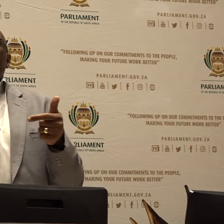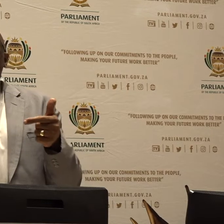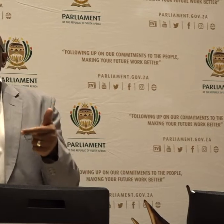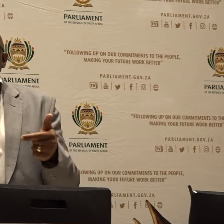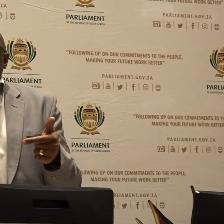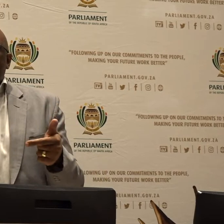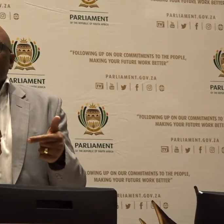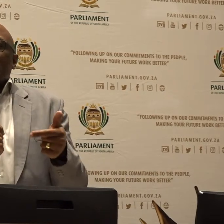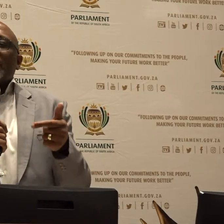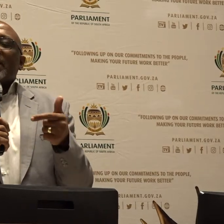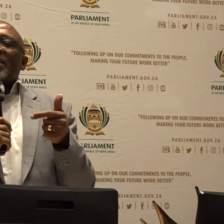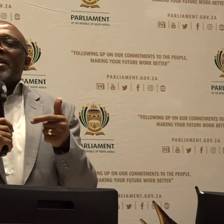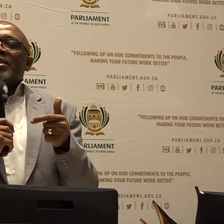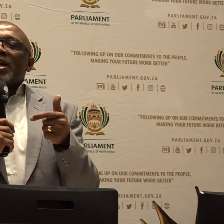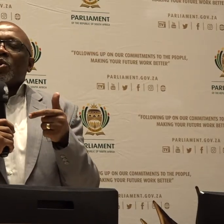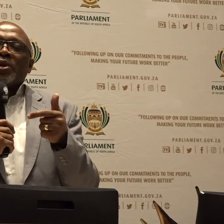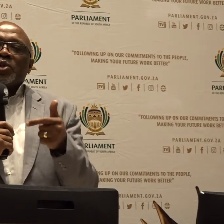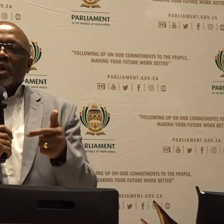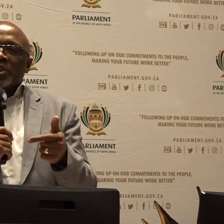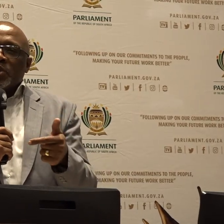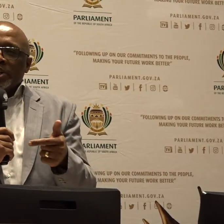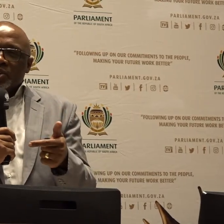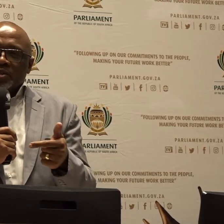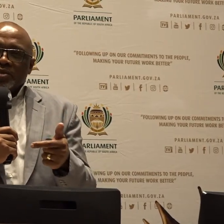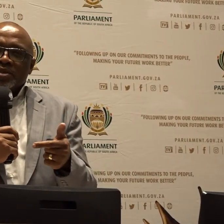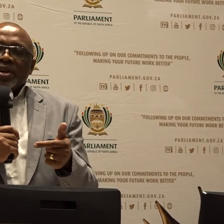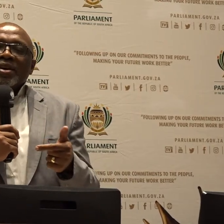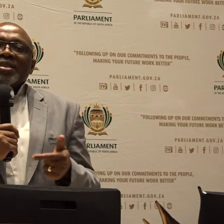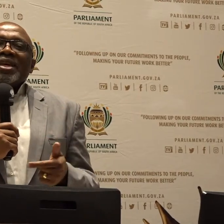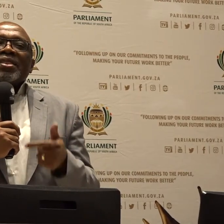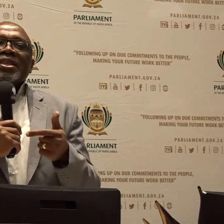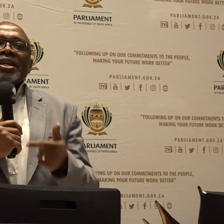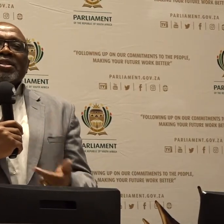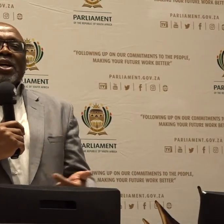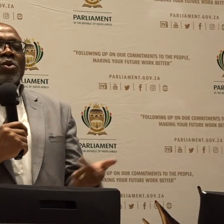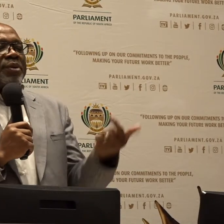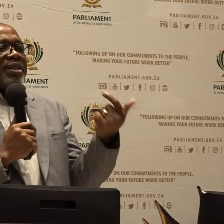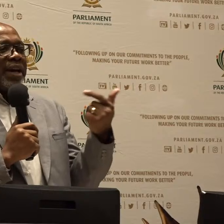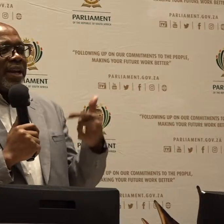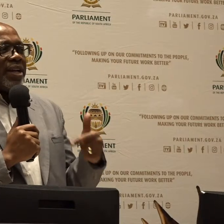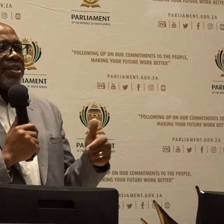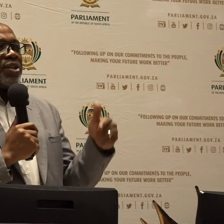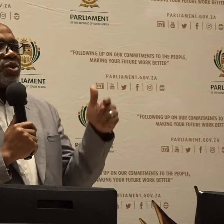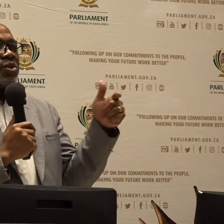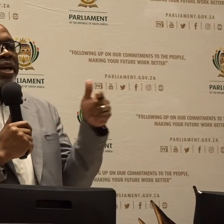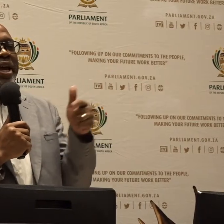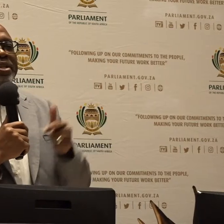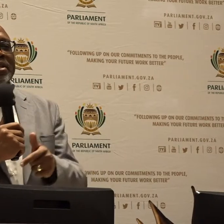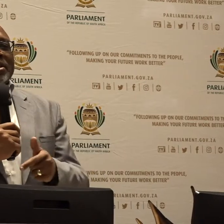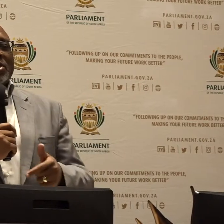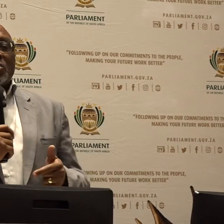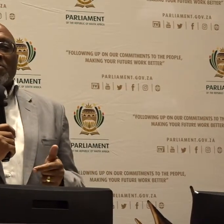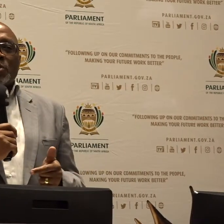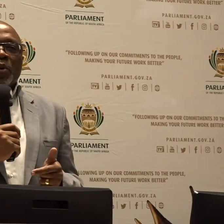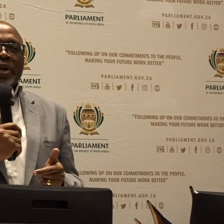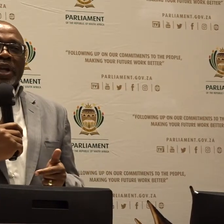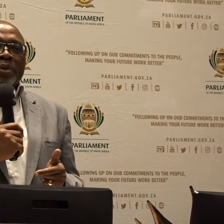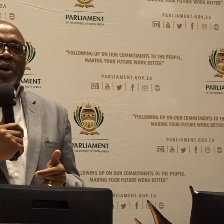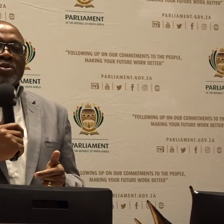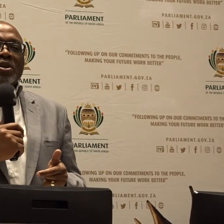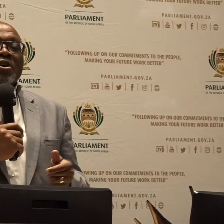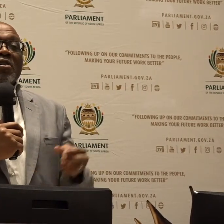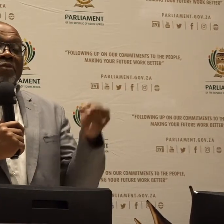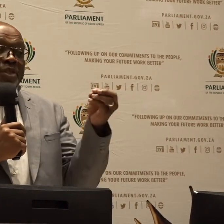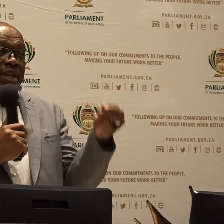not go into an act but they are things that go into regulations there are things that will be directed to the entities you have